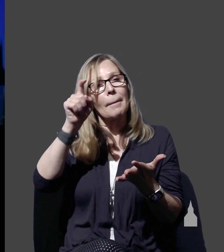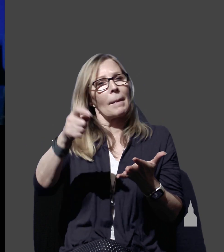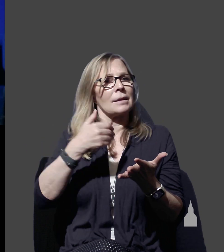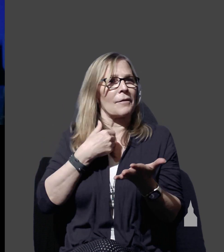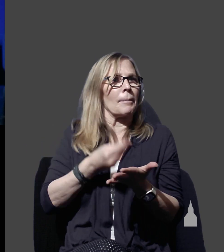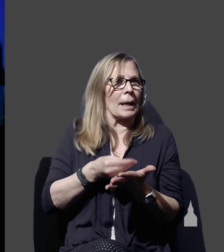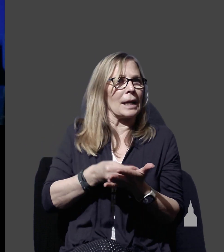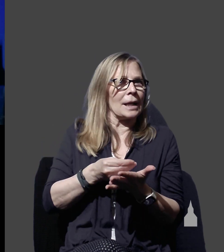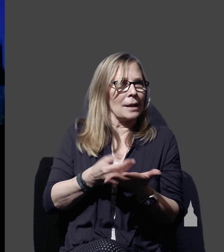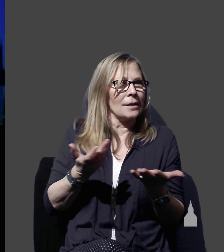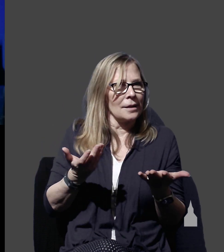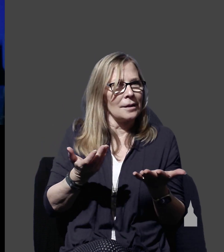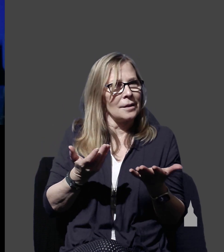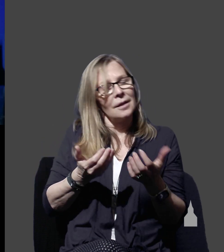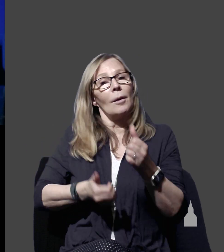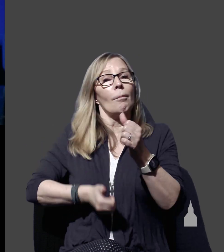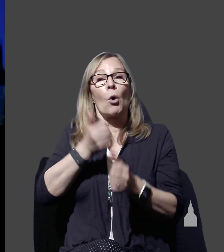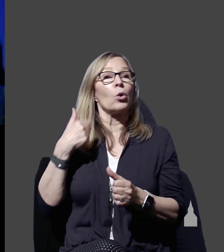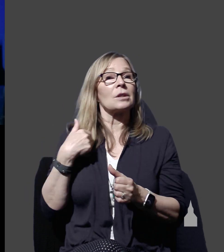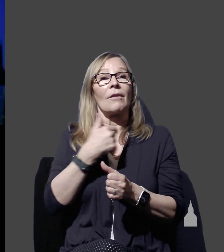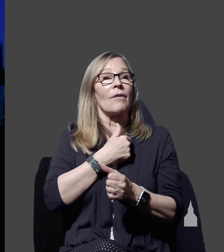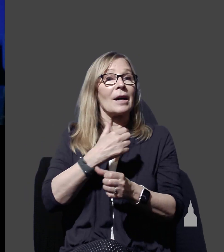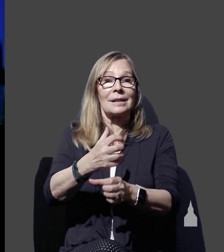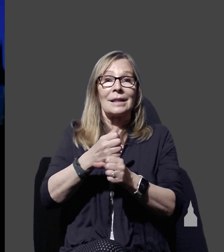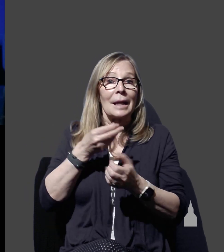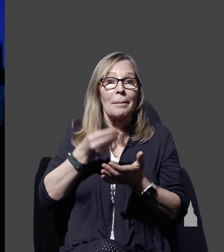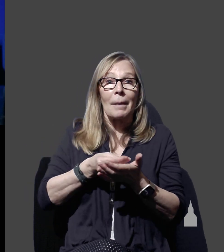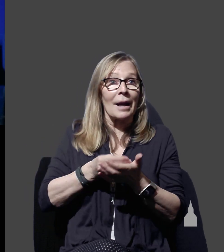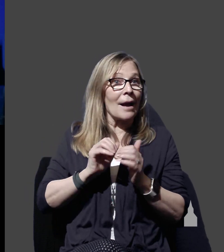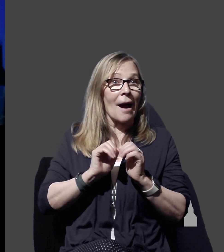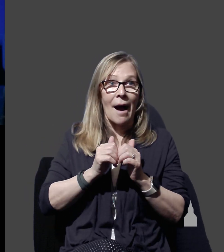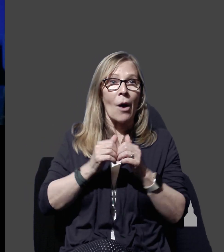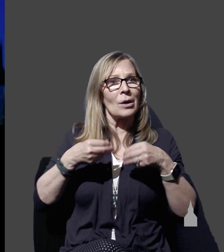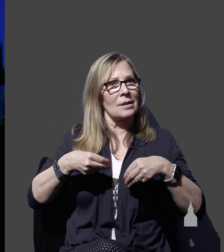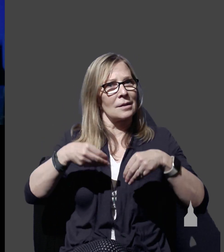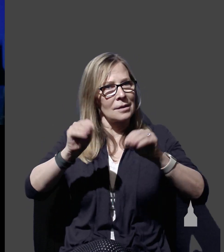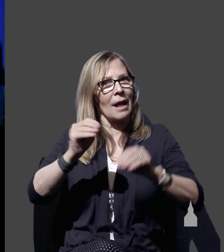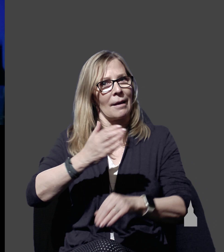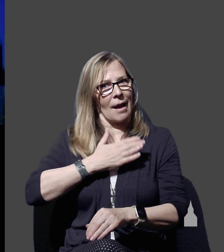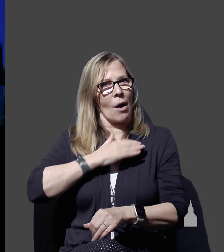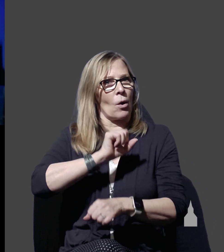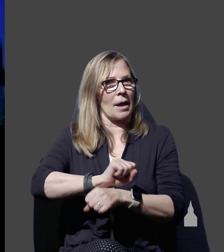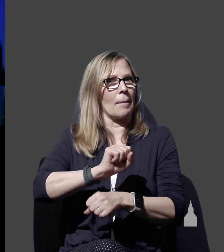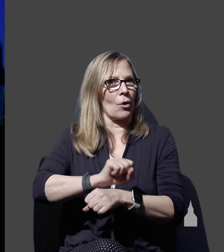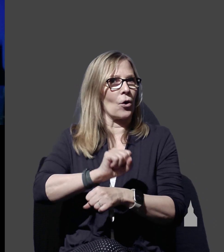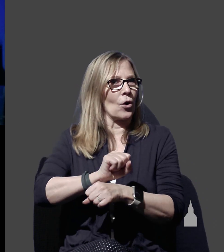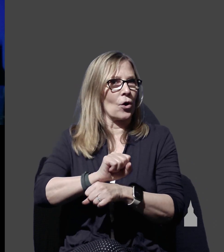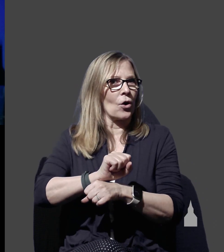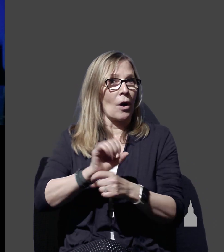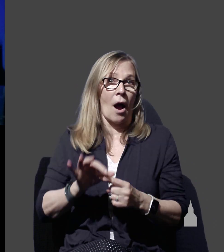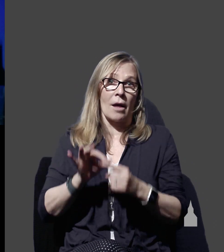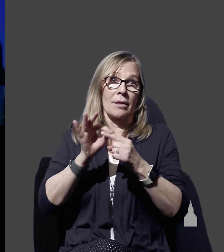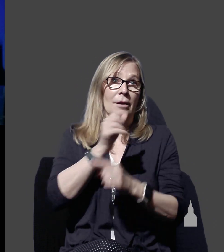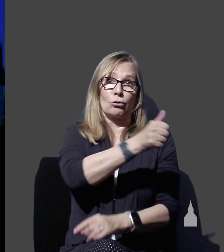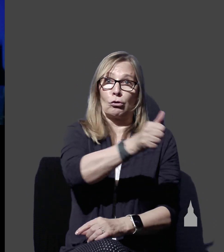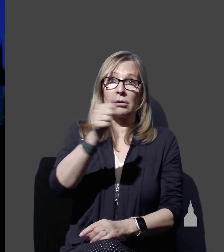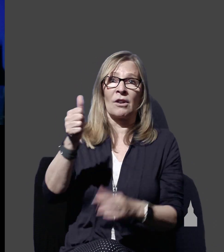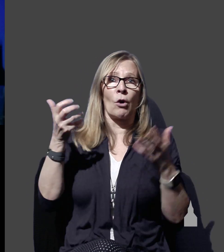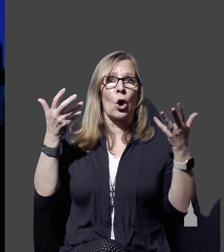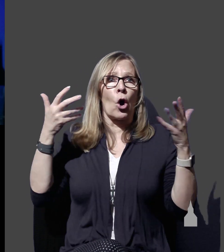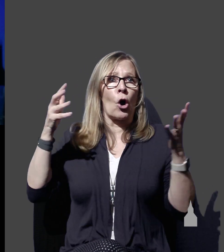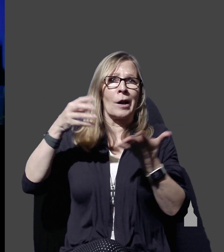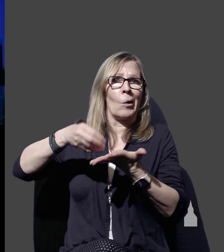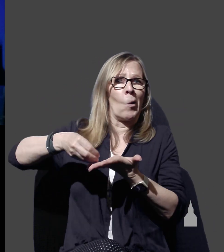the way most of us get money is by selling our labor. Unless you're independently wealthy, you have